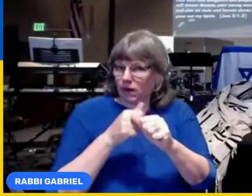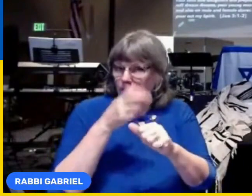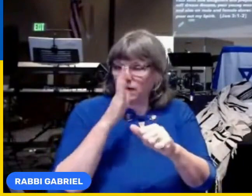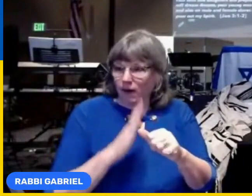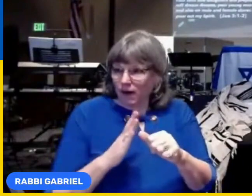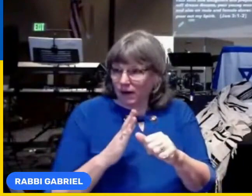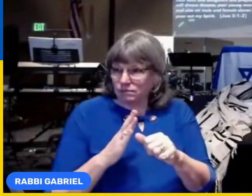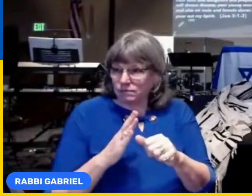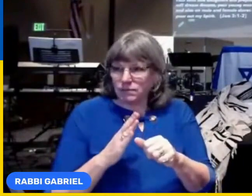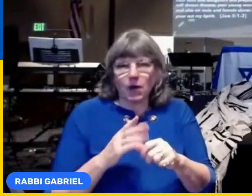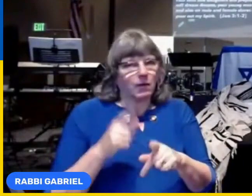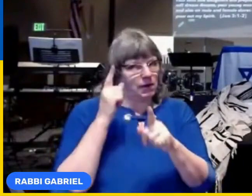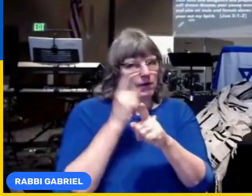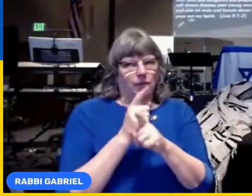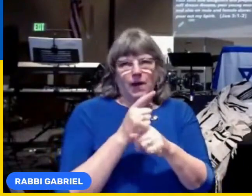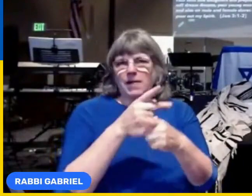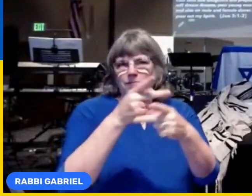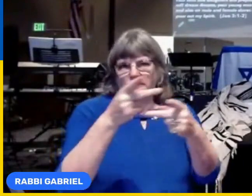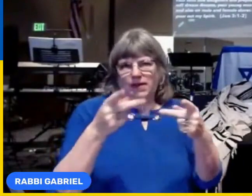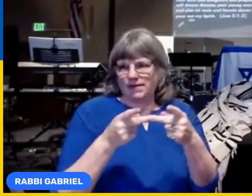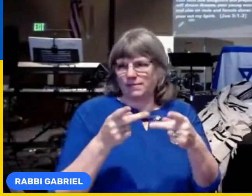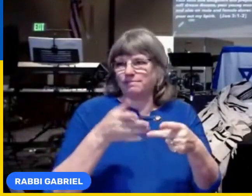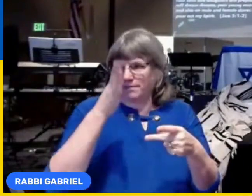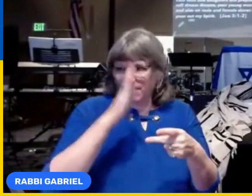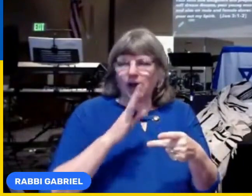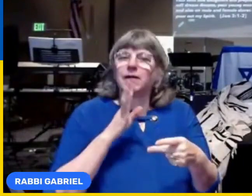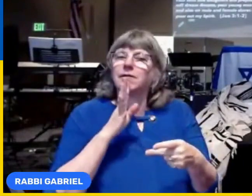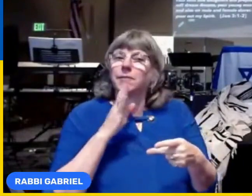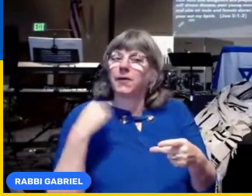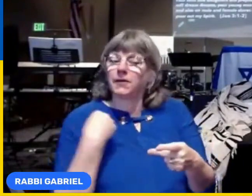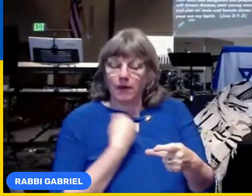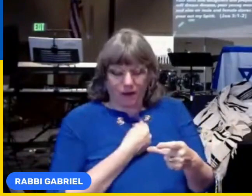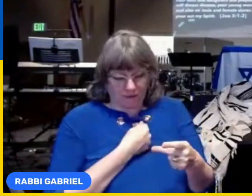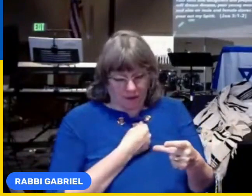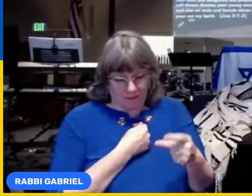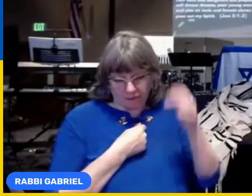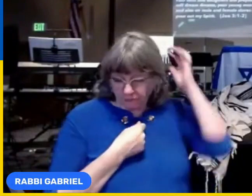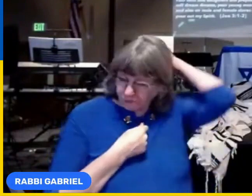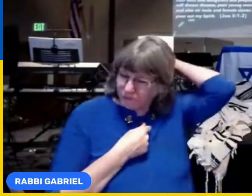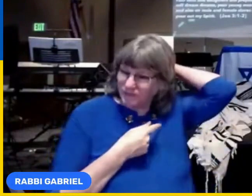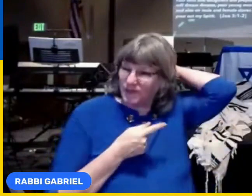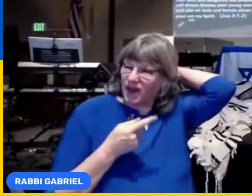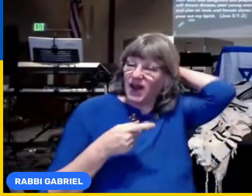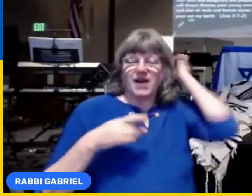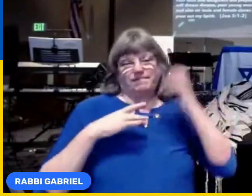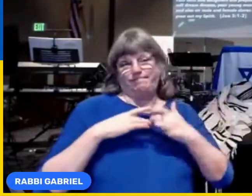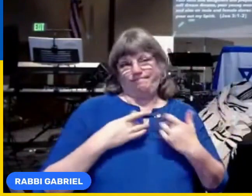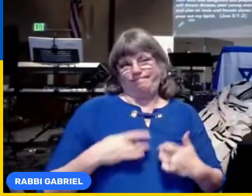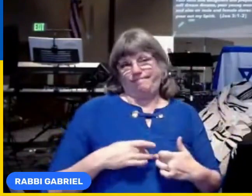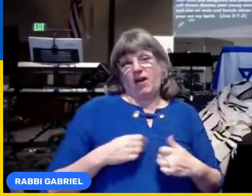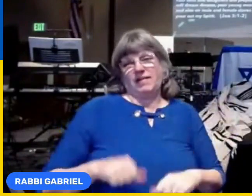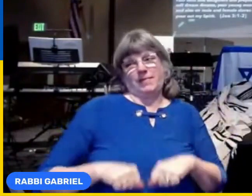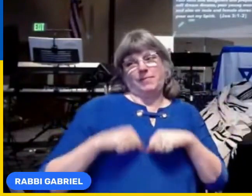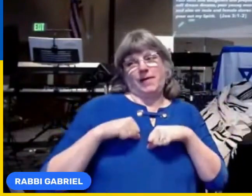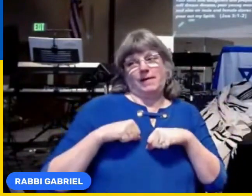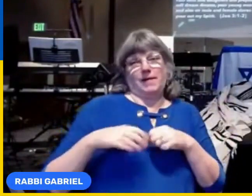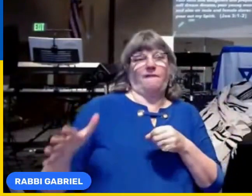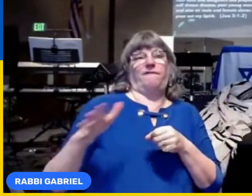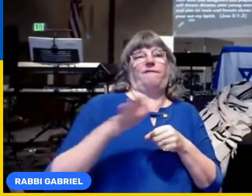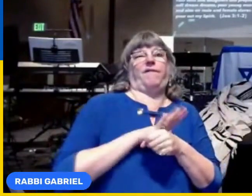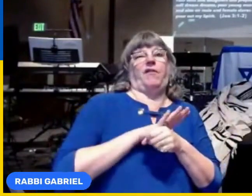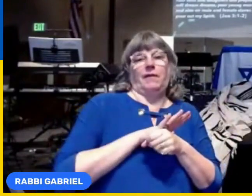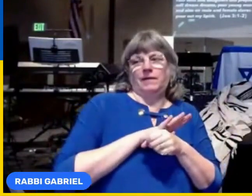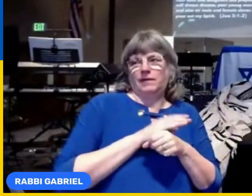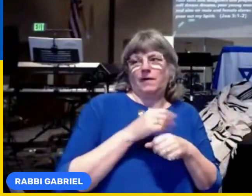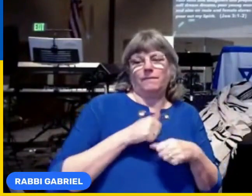Our spirit must be in the right place. The heart of the proud is full of his own way because there is no room in